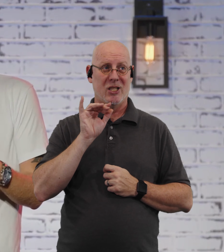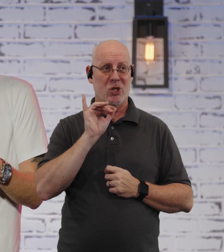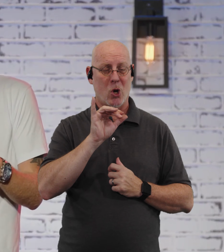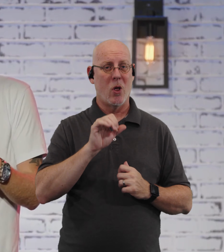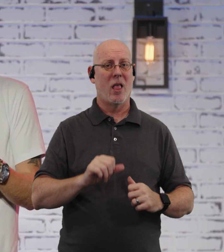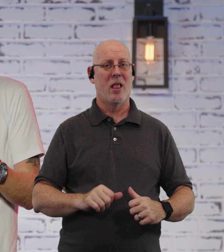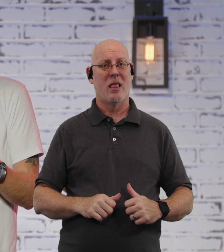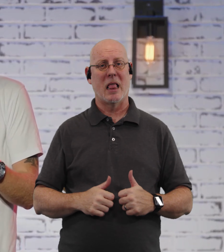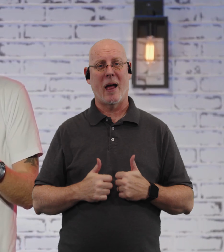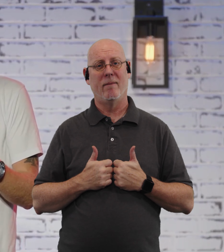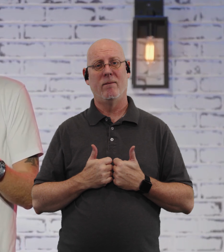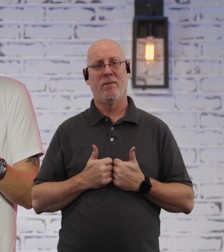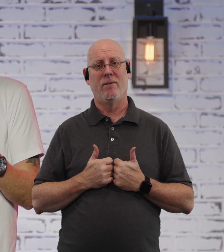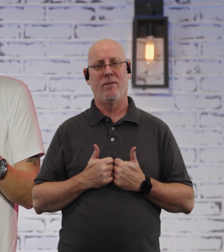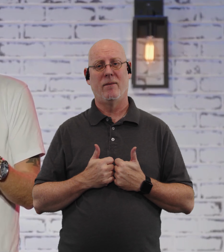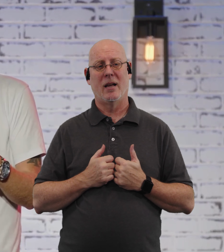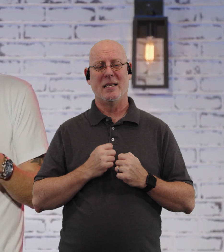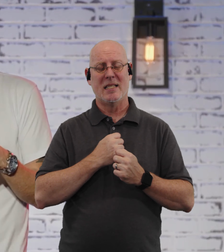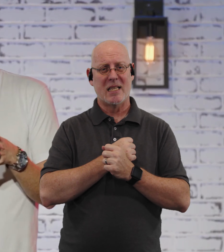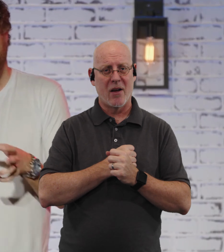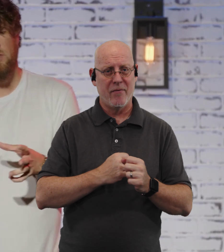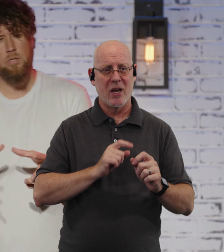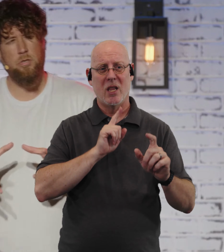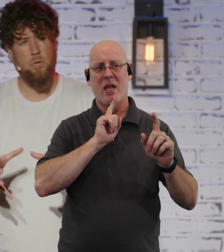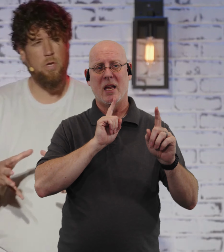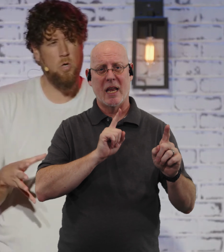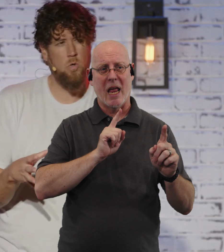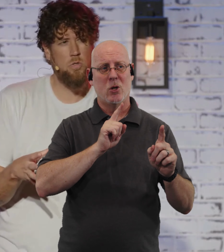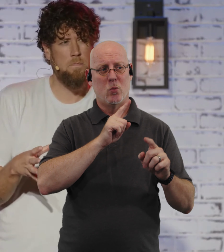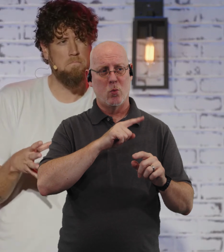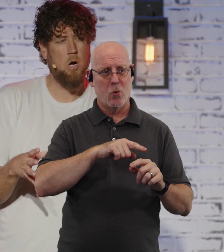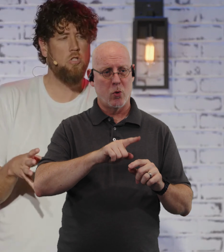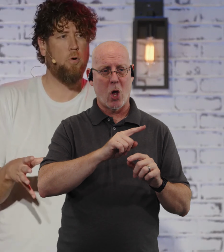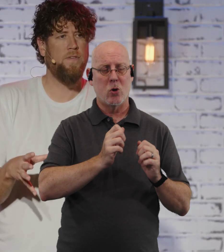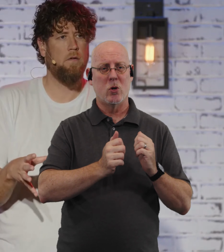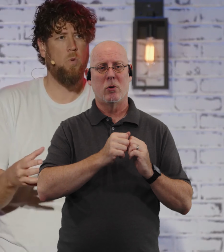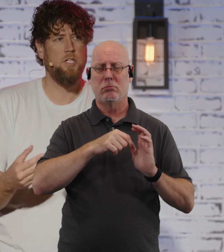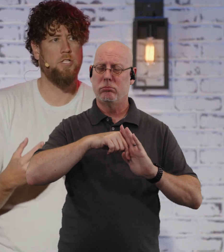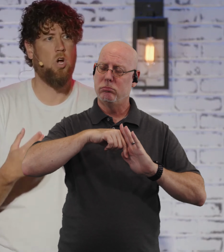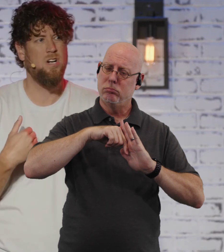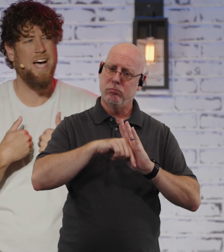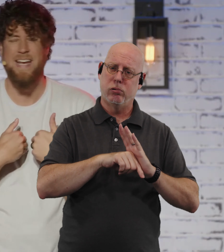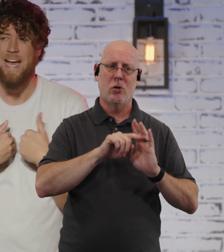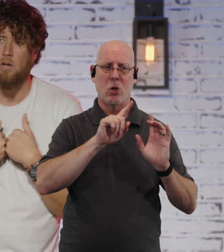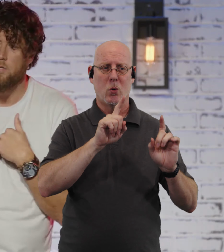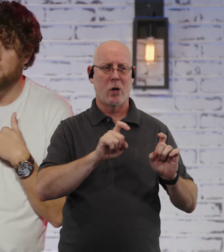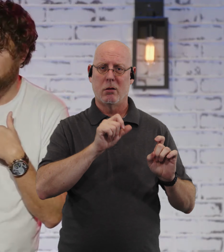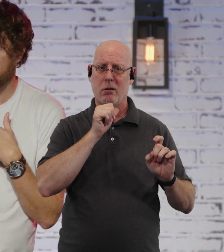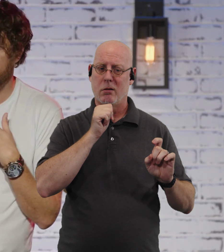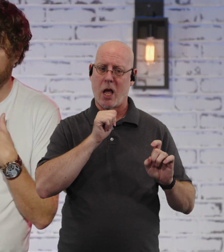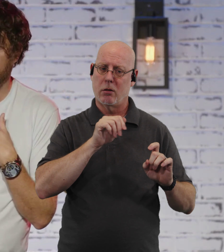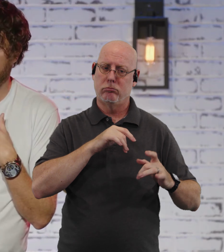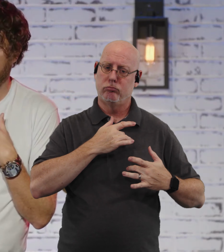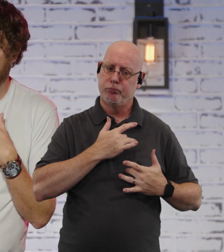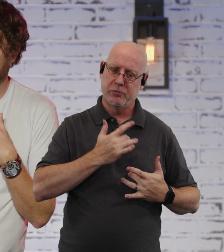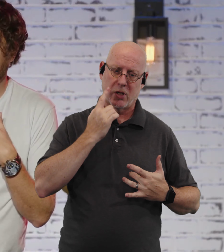eternal life and salvation, the answers to those most profound questions are not inherent to us.